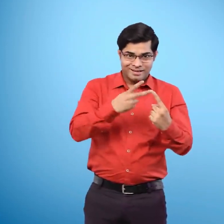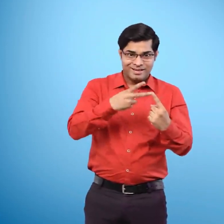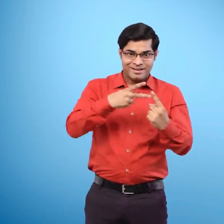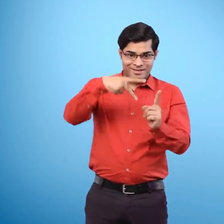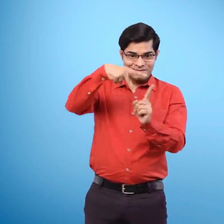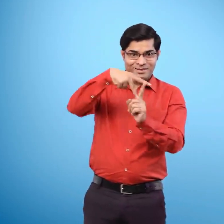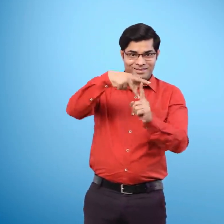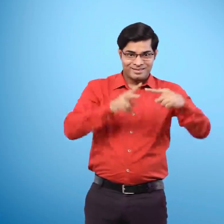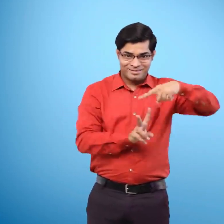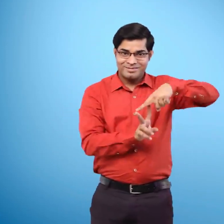triangle,